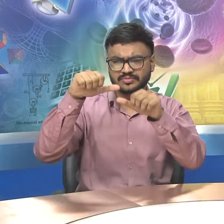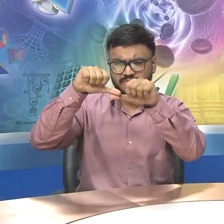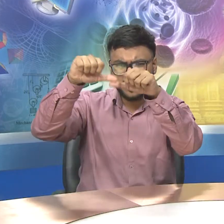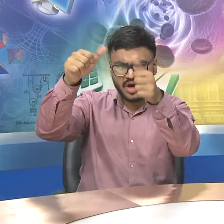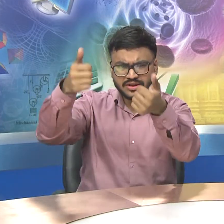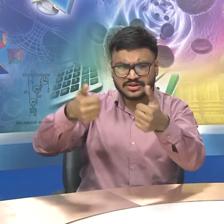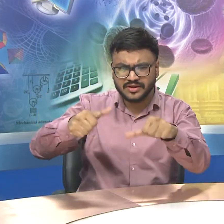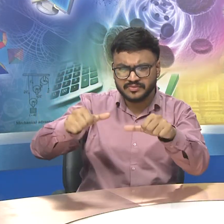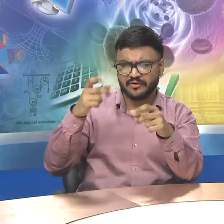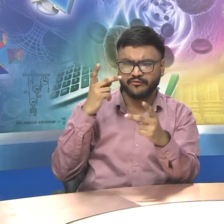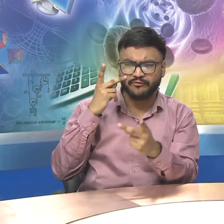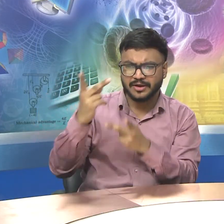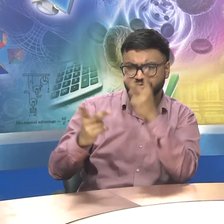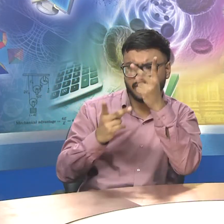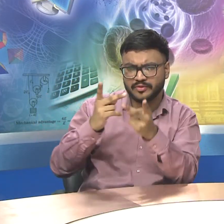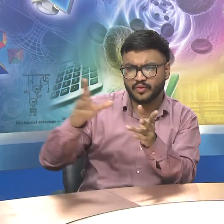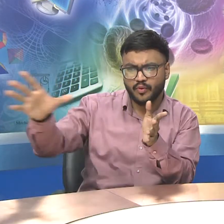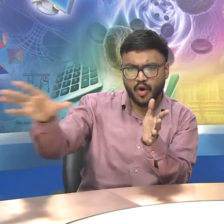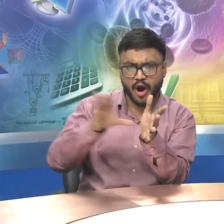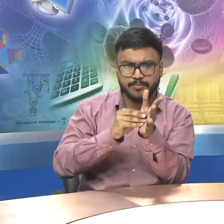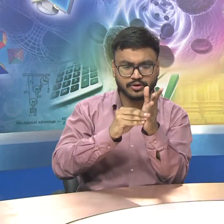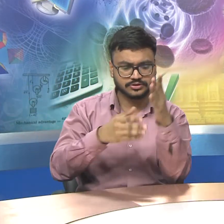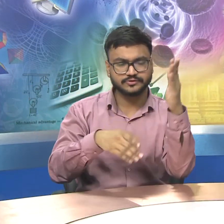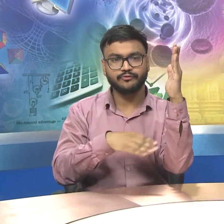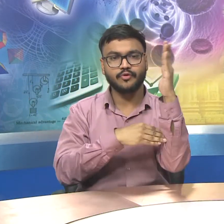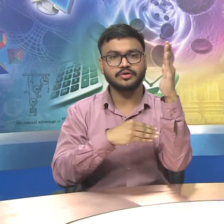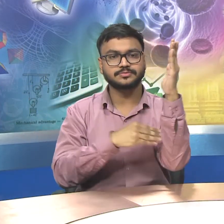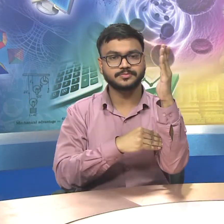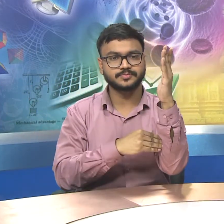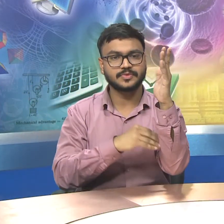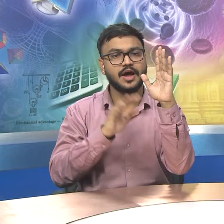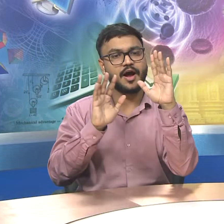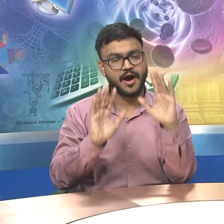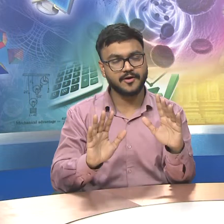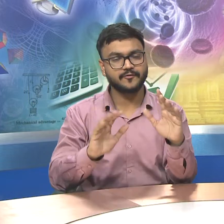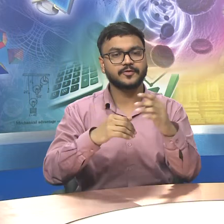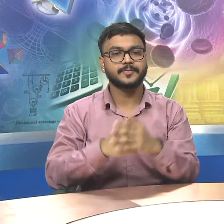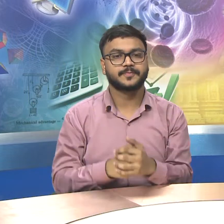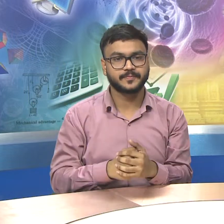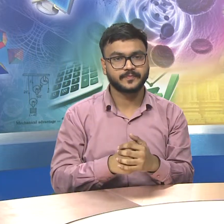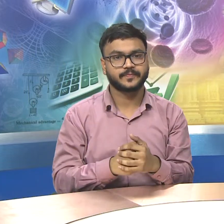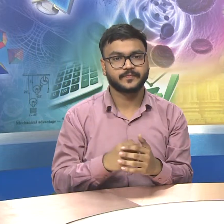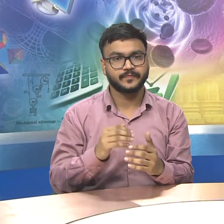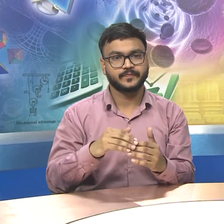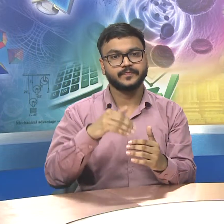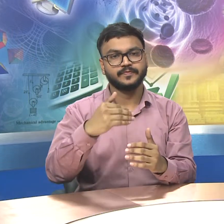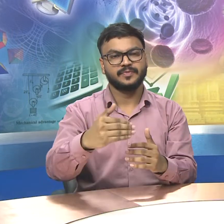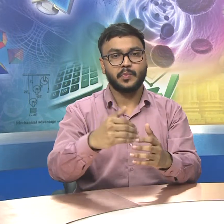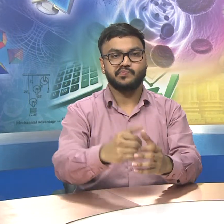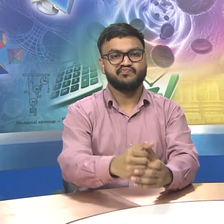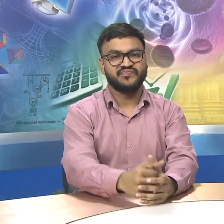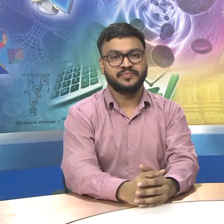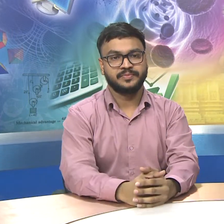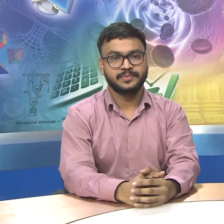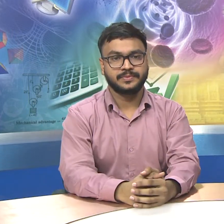As we can see, bottle is example of iconic sign because its form is related to its